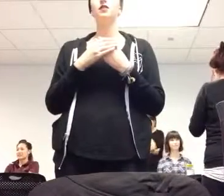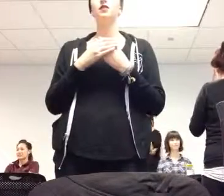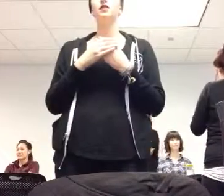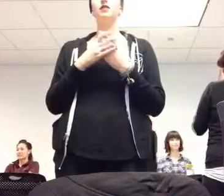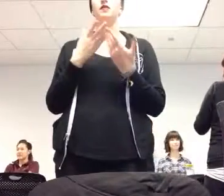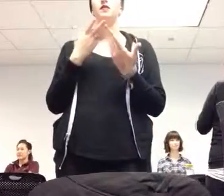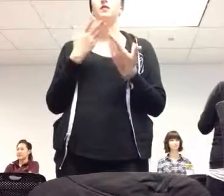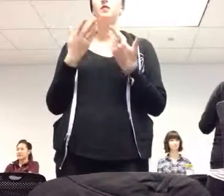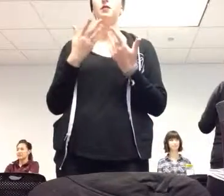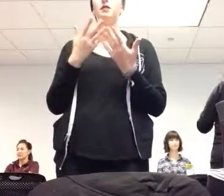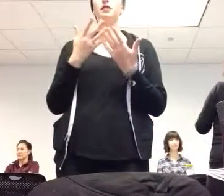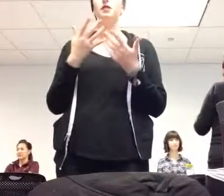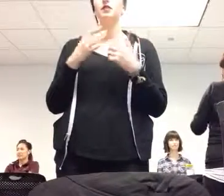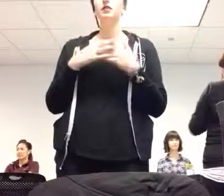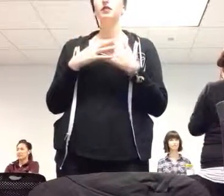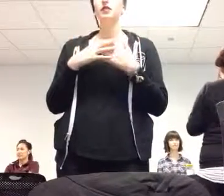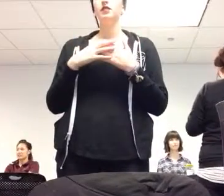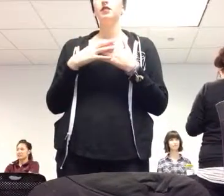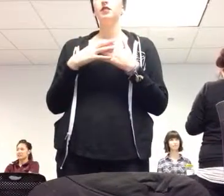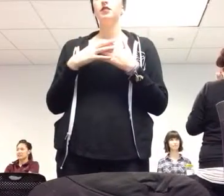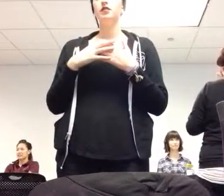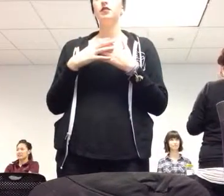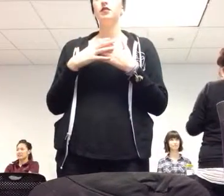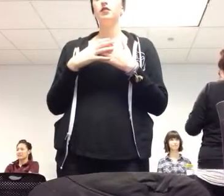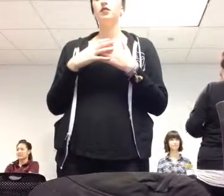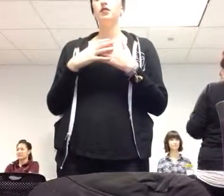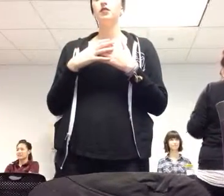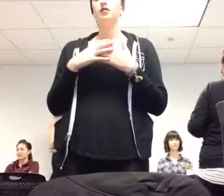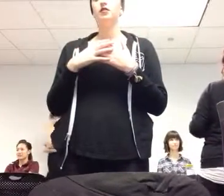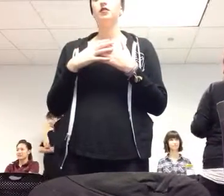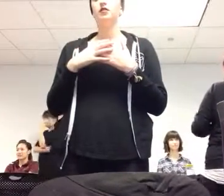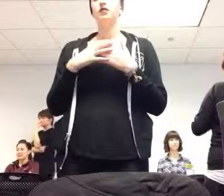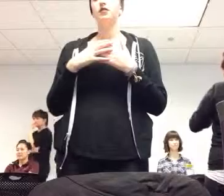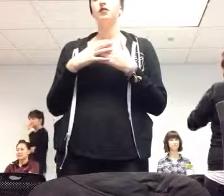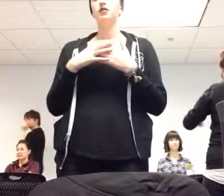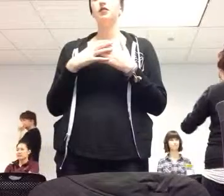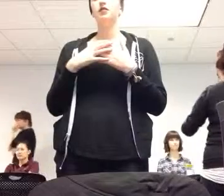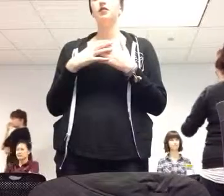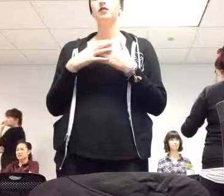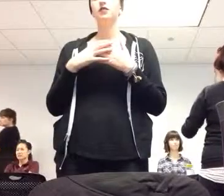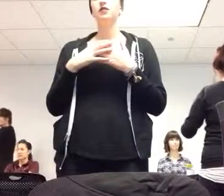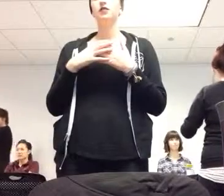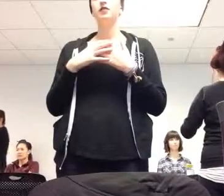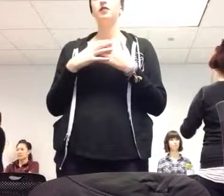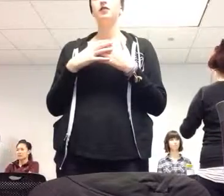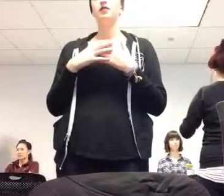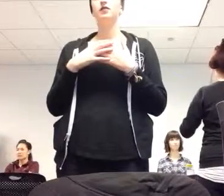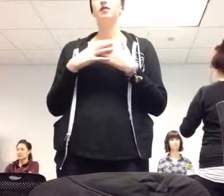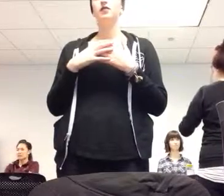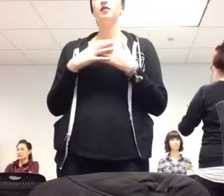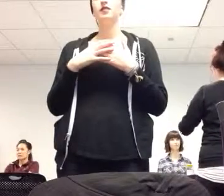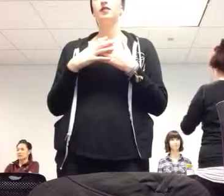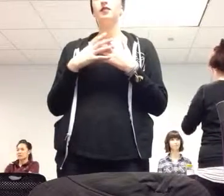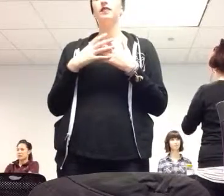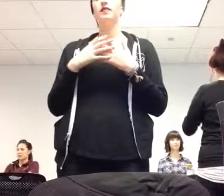of Russia, it was even further. And also the enmity and the acrimony that existed between the Soviets and the Germans. They hated each